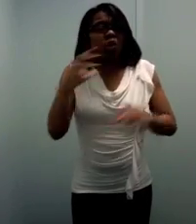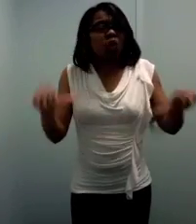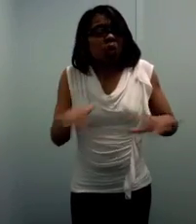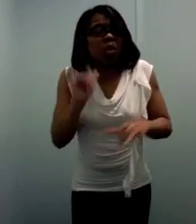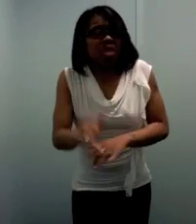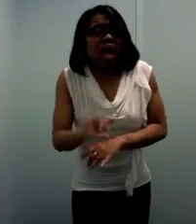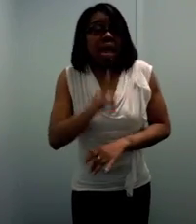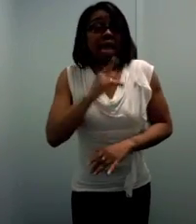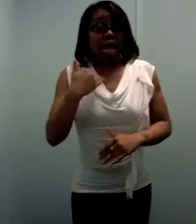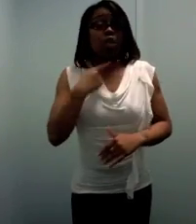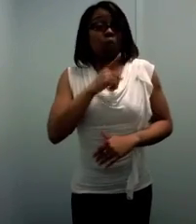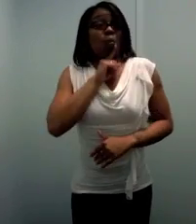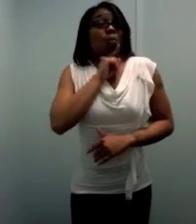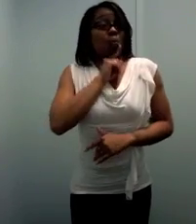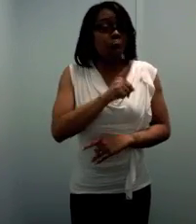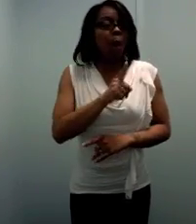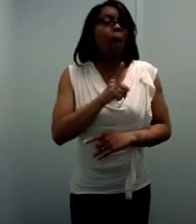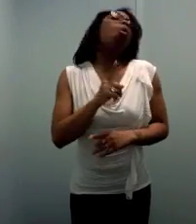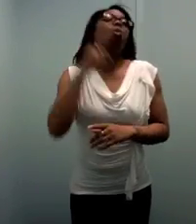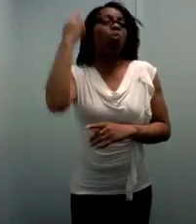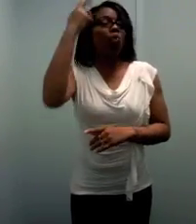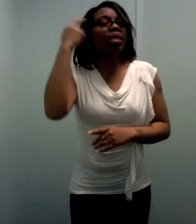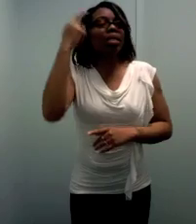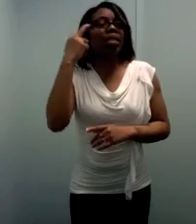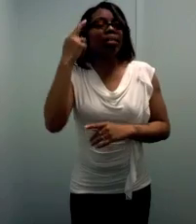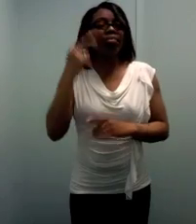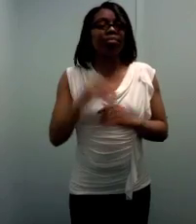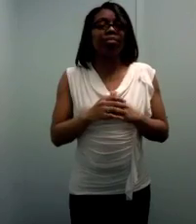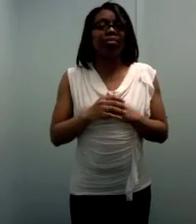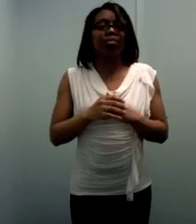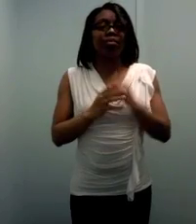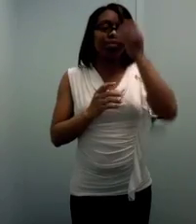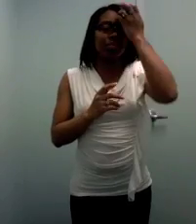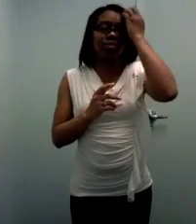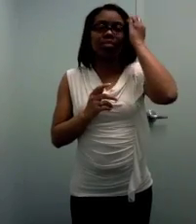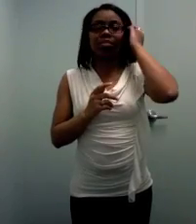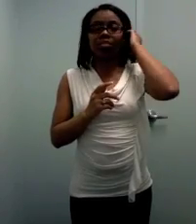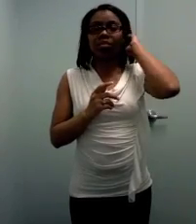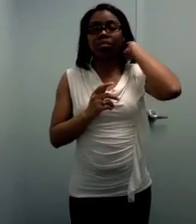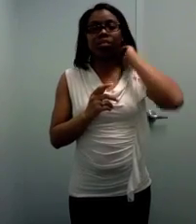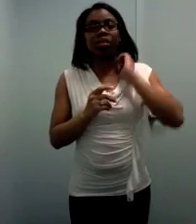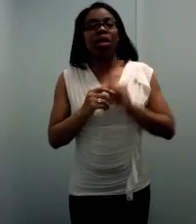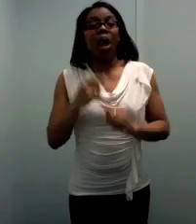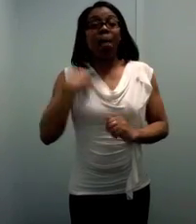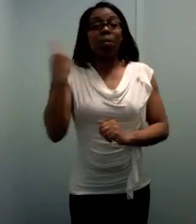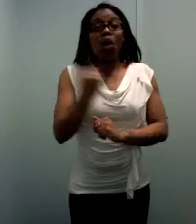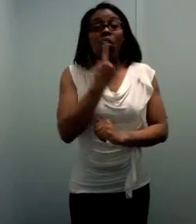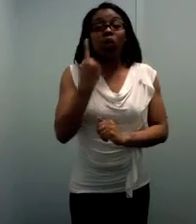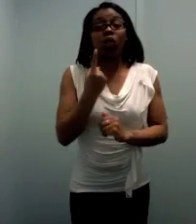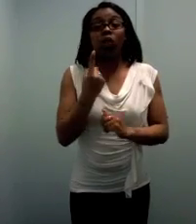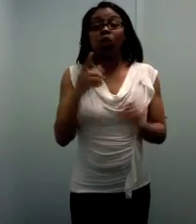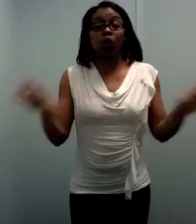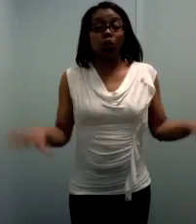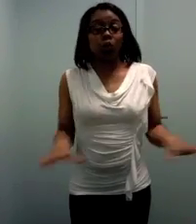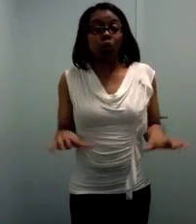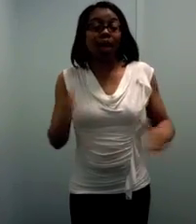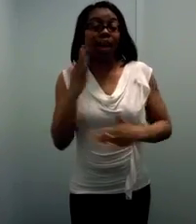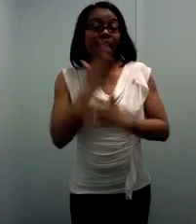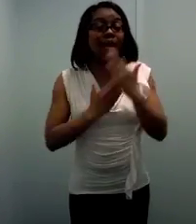purpose. I think we should be assuming computers for doing the calculating, and only doing hand calculations where it really makes sense to teach people